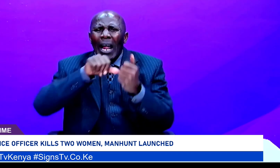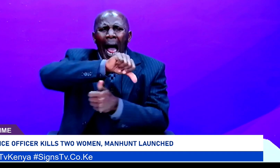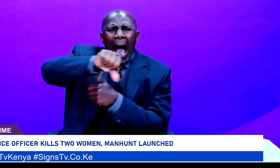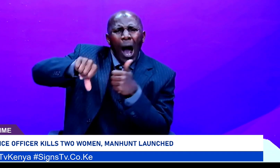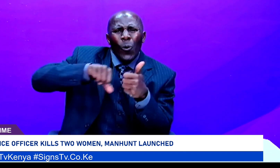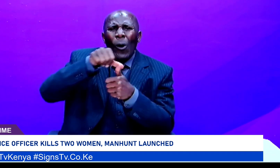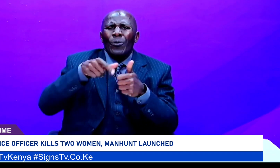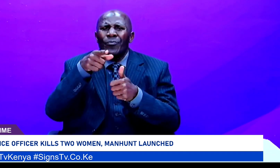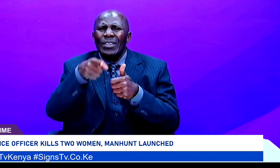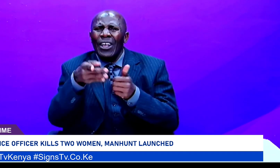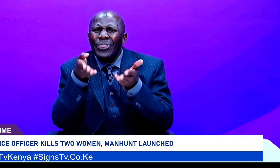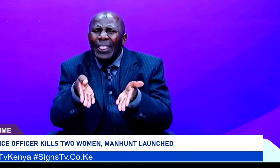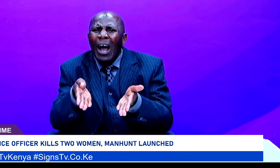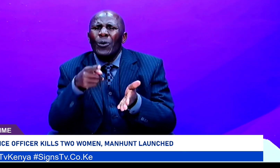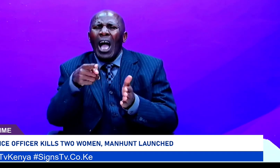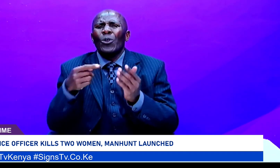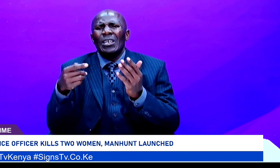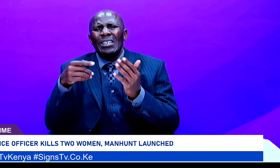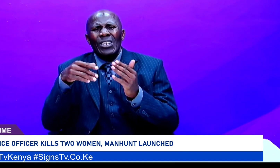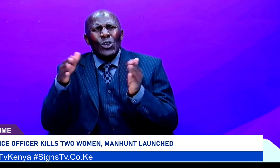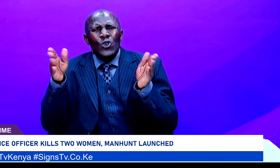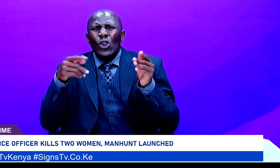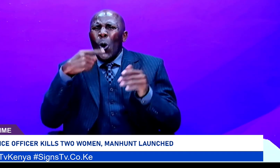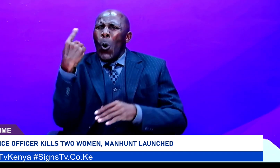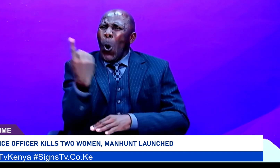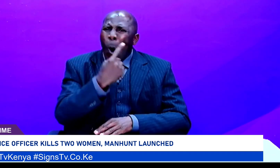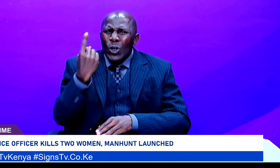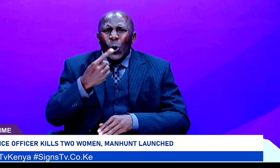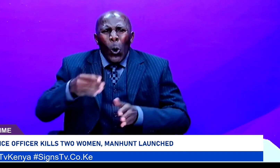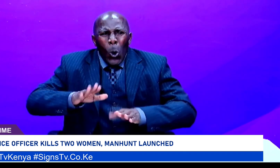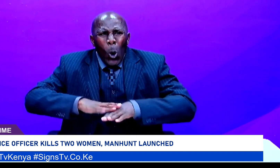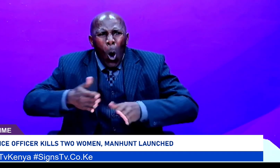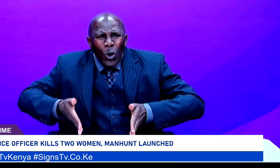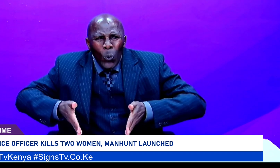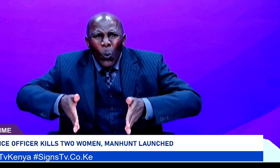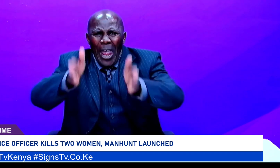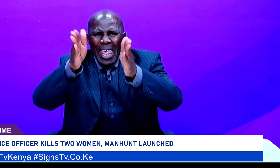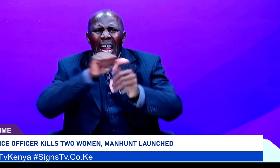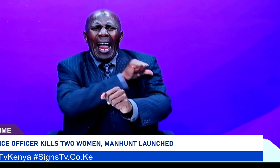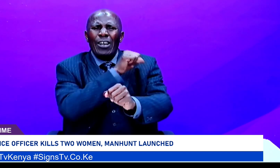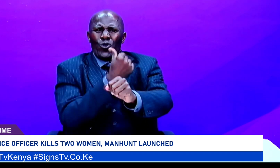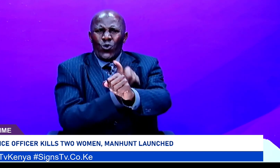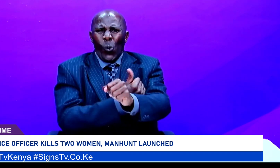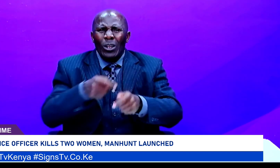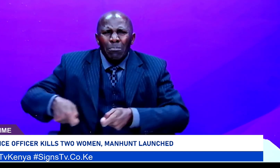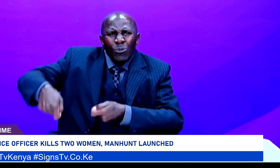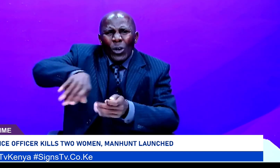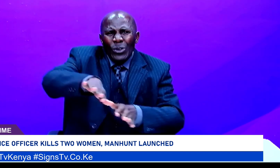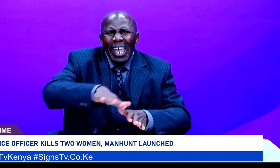are pursuing the suspect, while police leadership cited this case